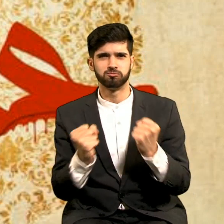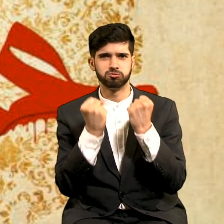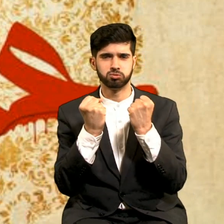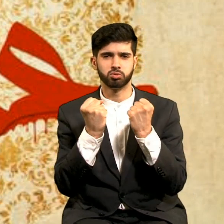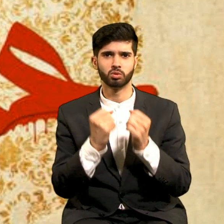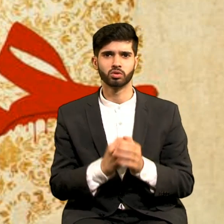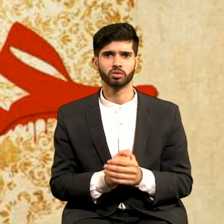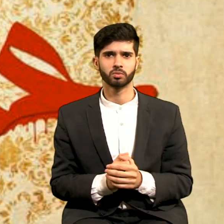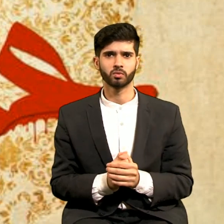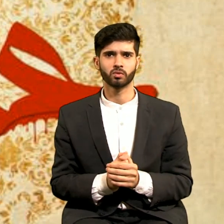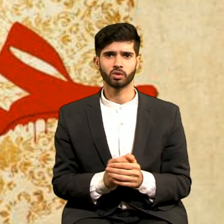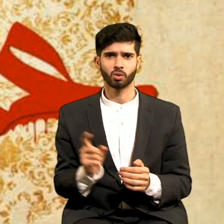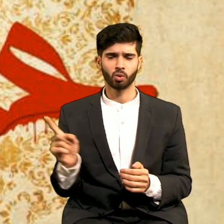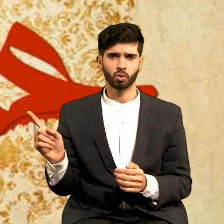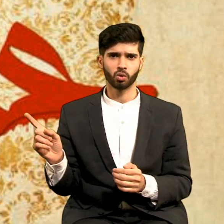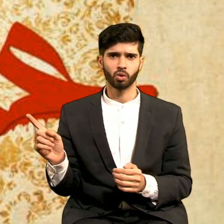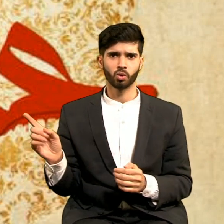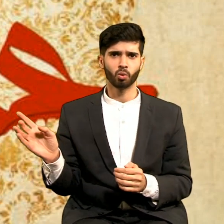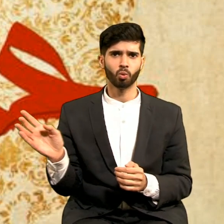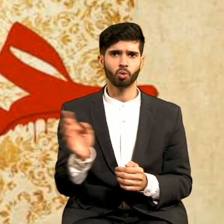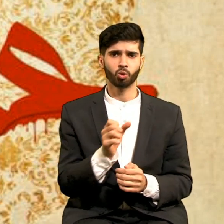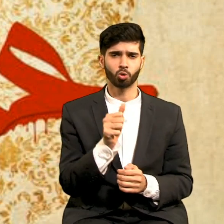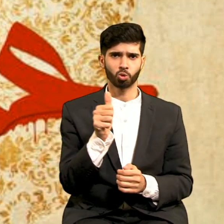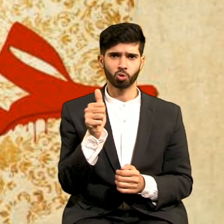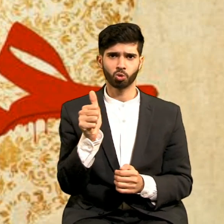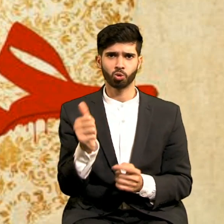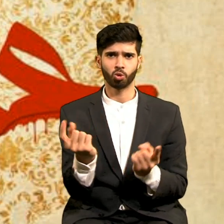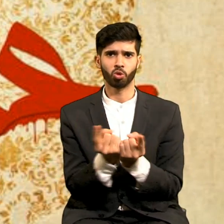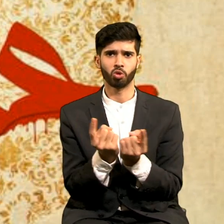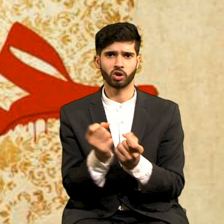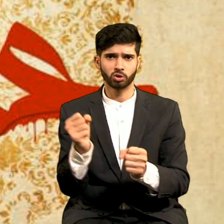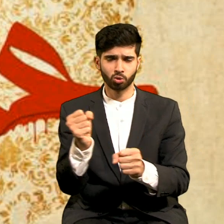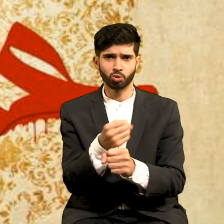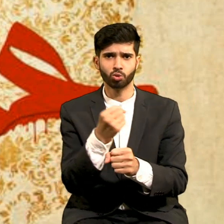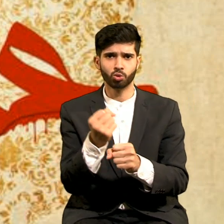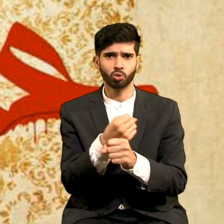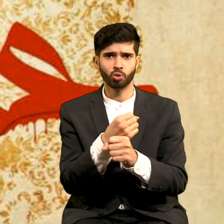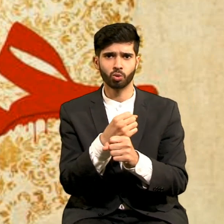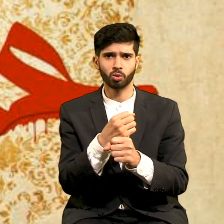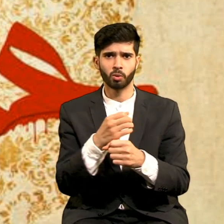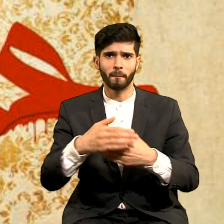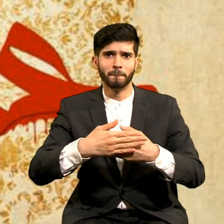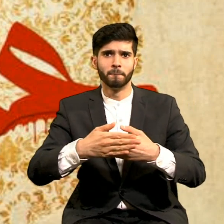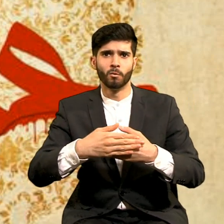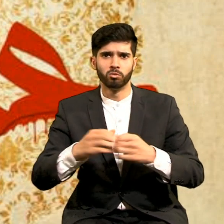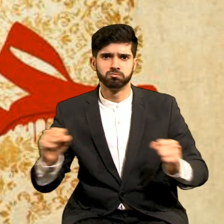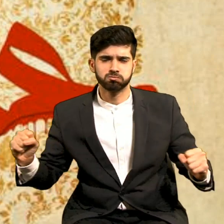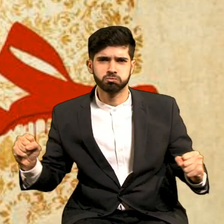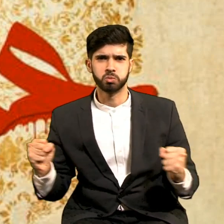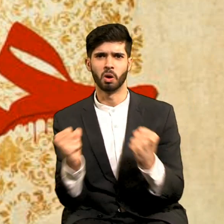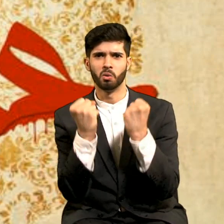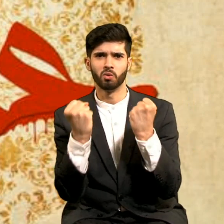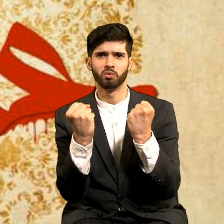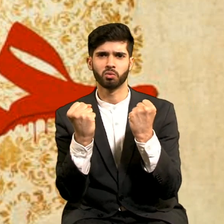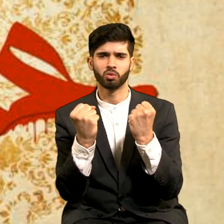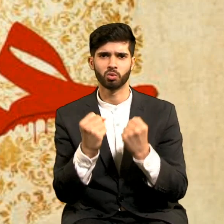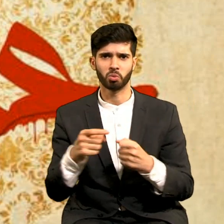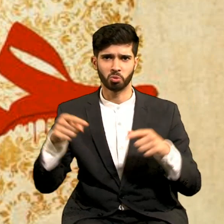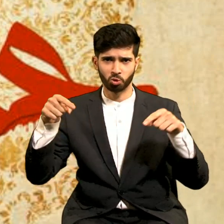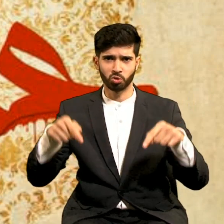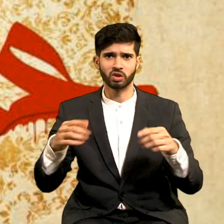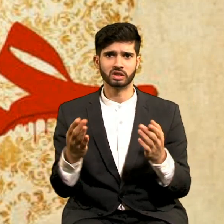deeds performed during this night are far more powerful than they would be on any other